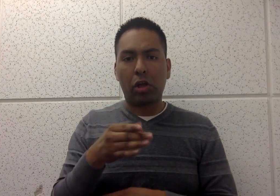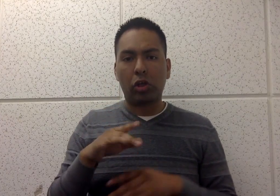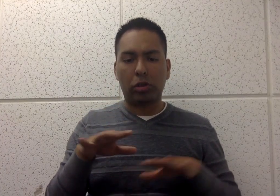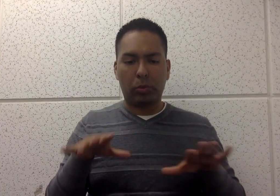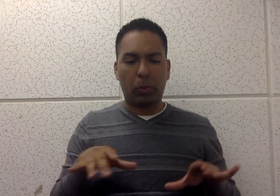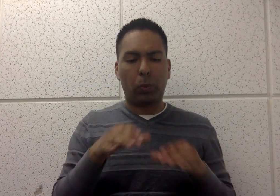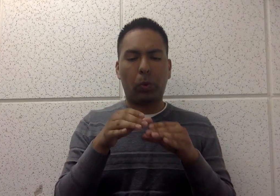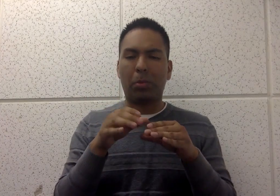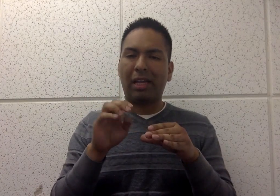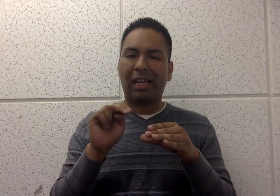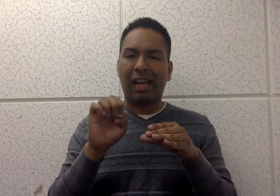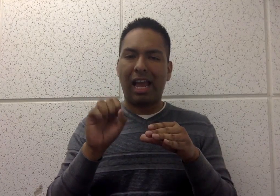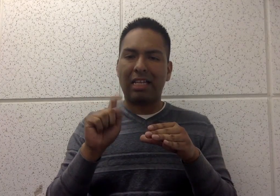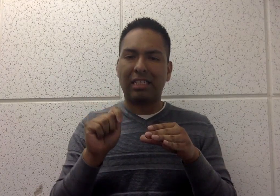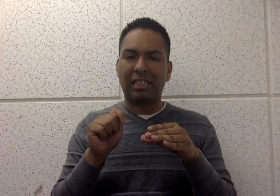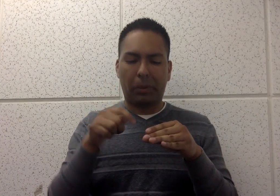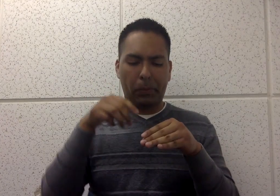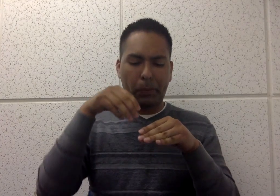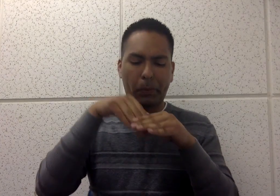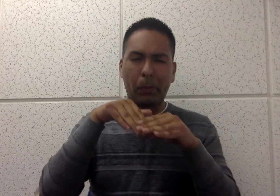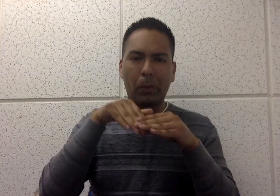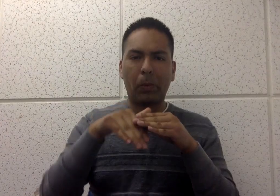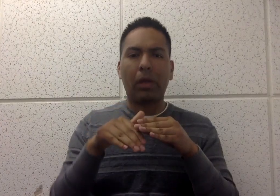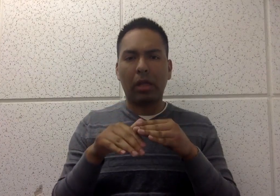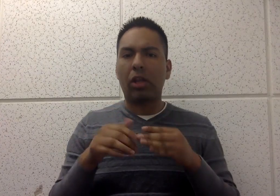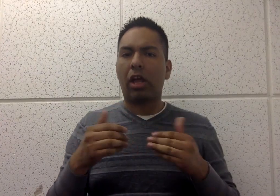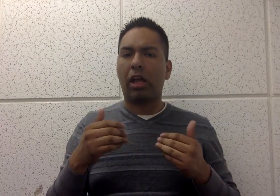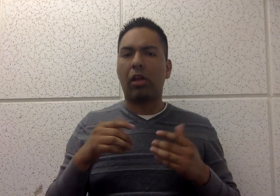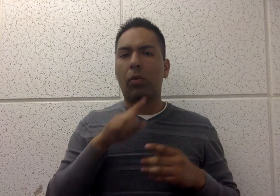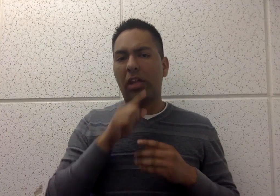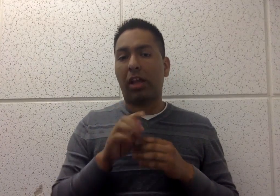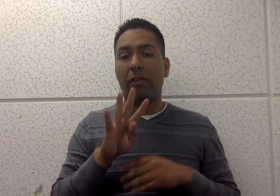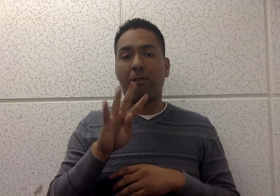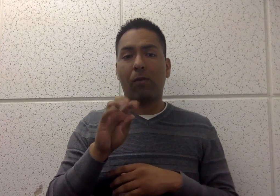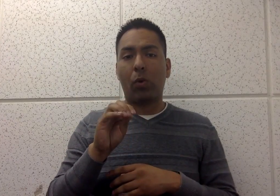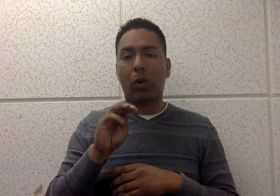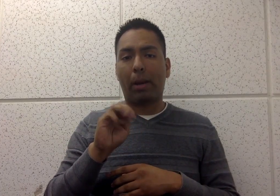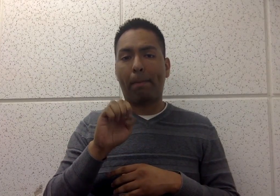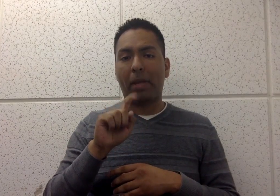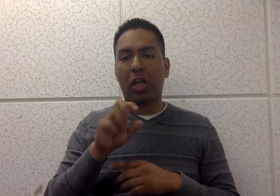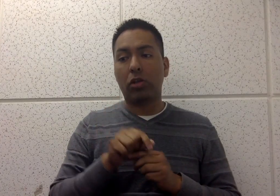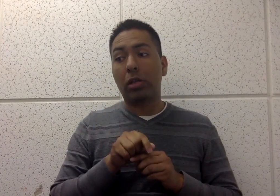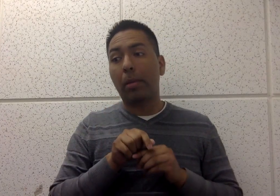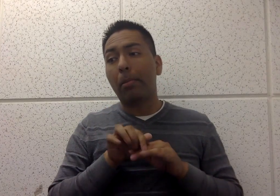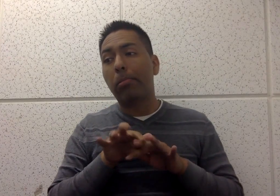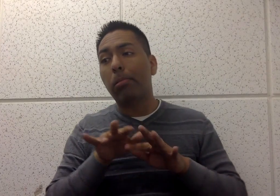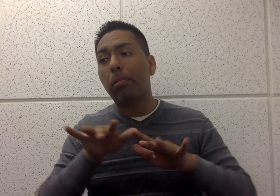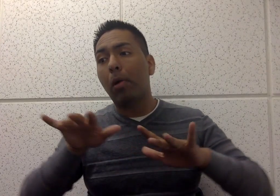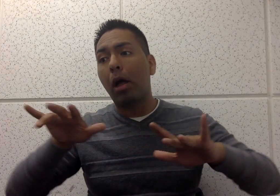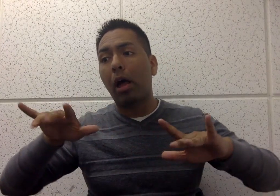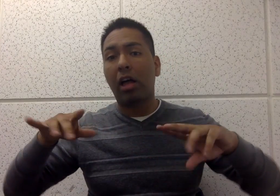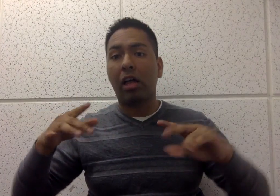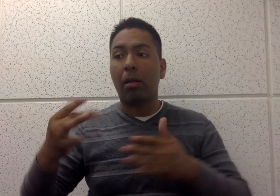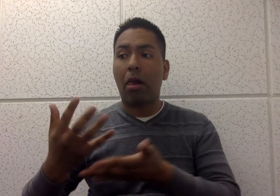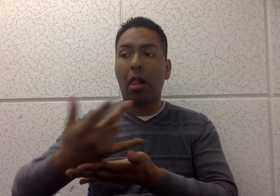And they forage maybe for about 20 meters away, gather up the seeds and bring them back to the nest and store them. And every year I go there and make a